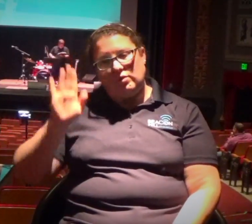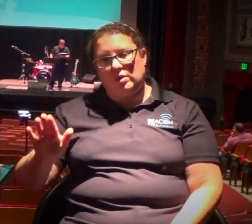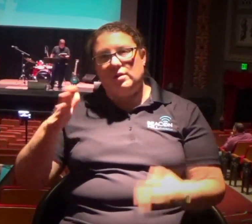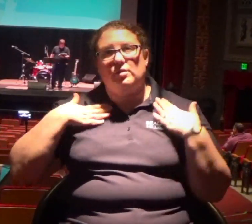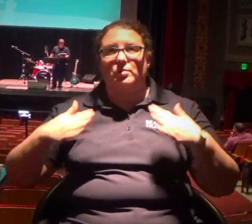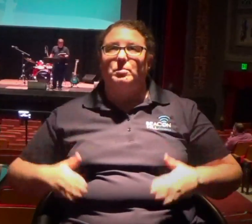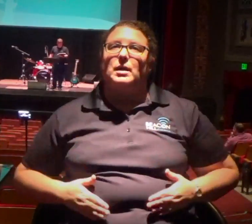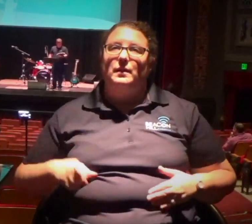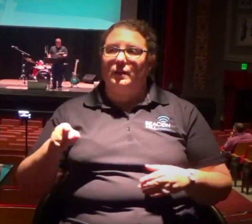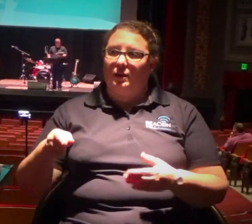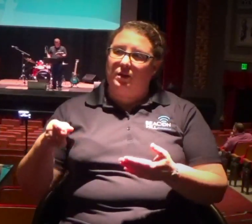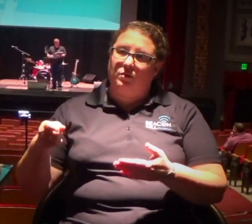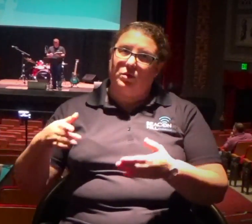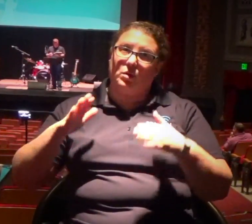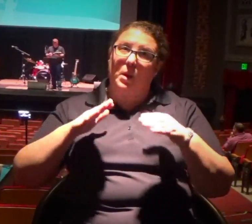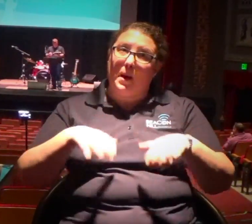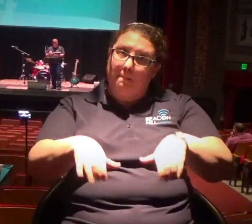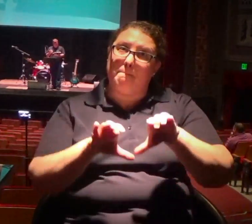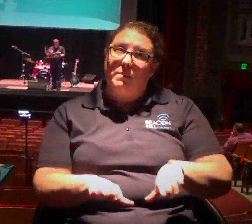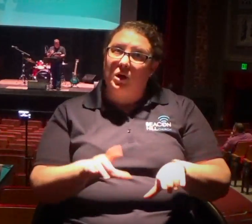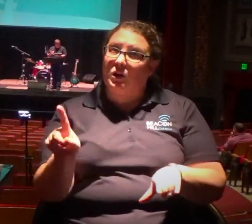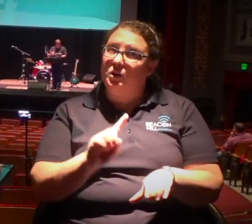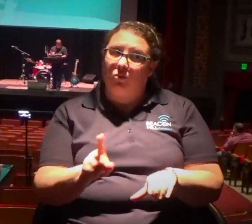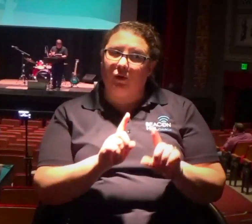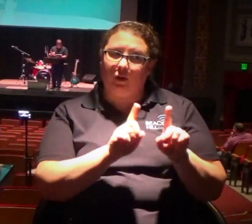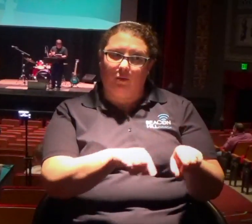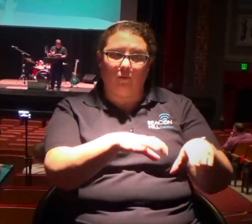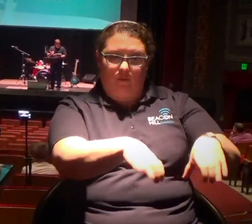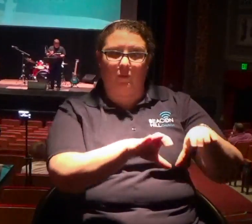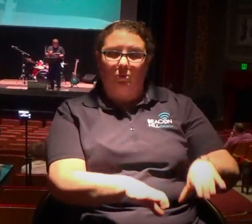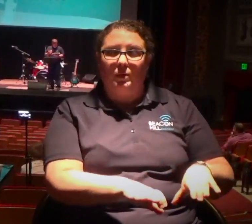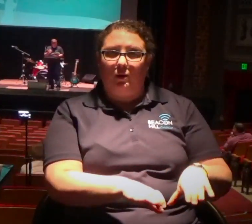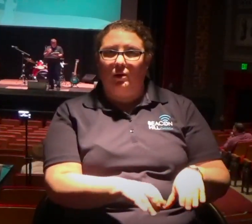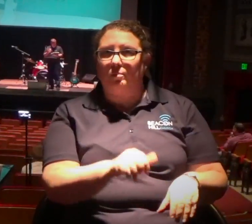him. And yet, when we look at this, we think,